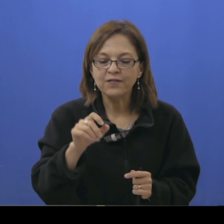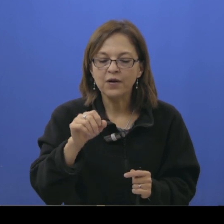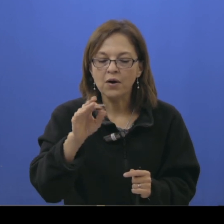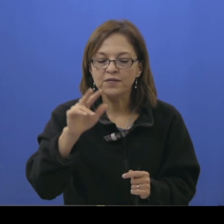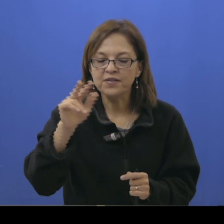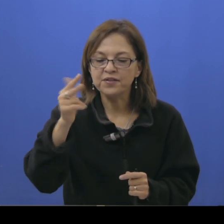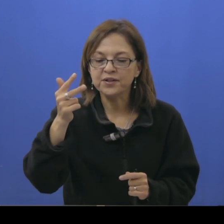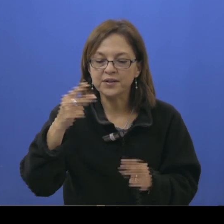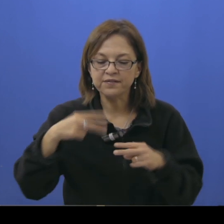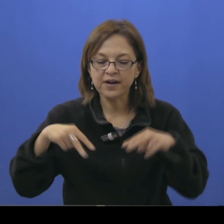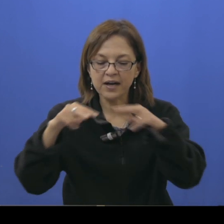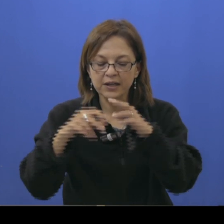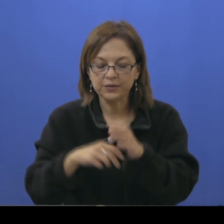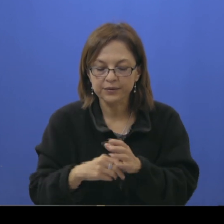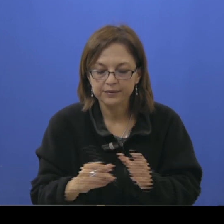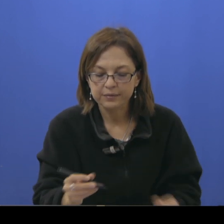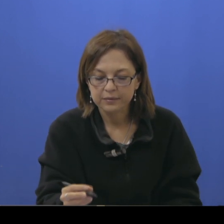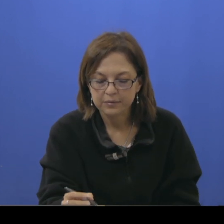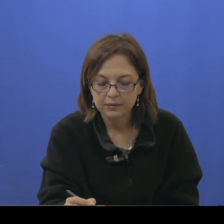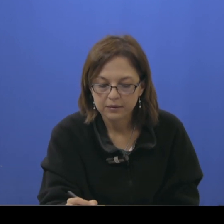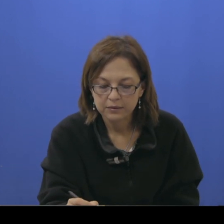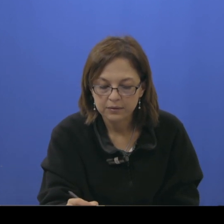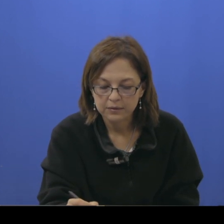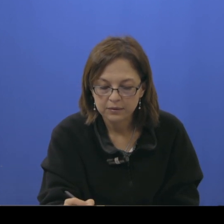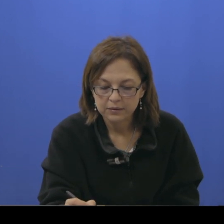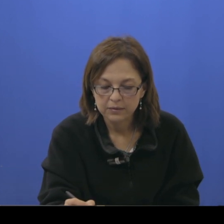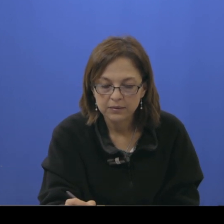1/2 of the third value.